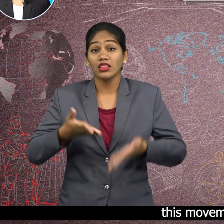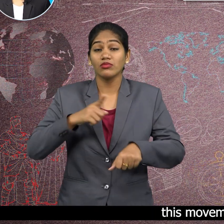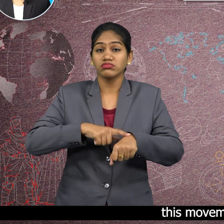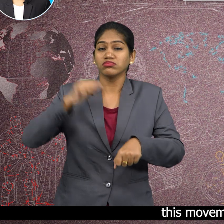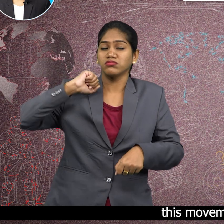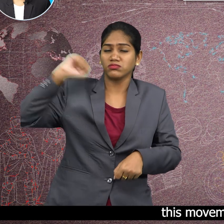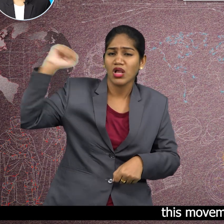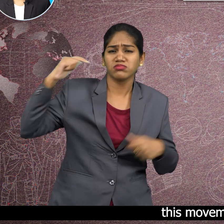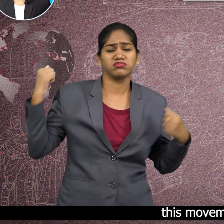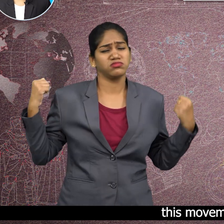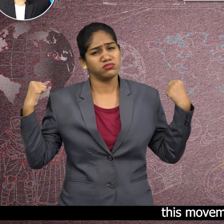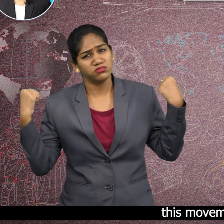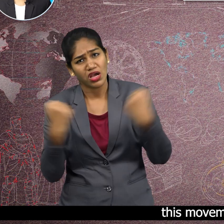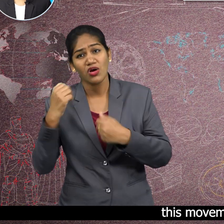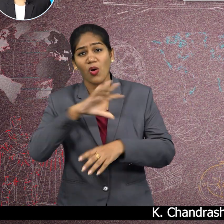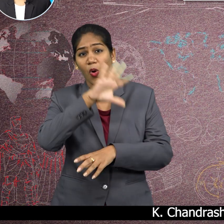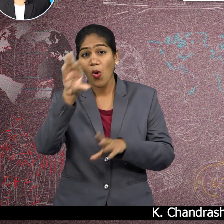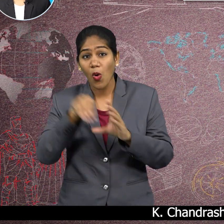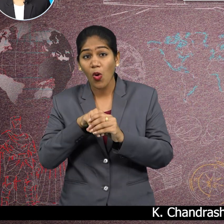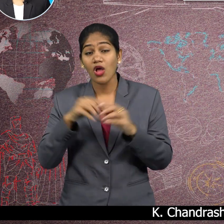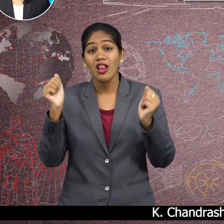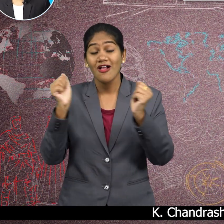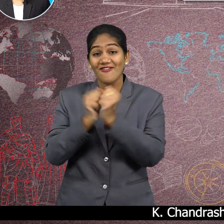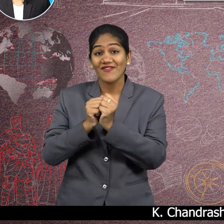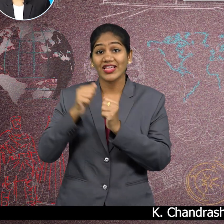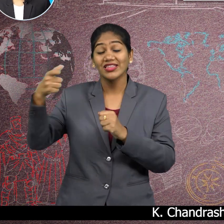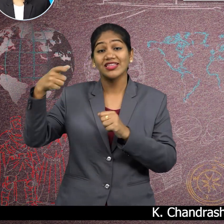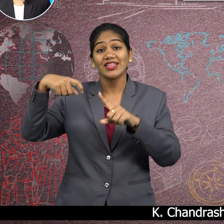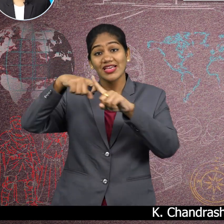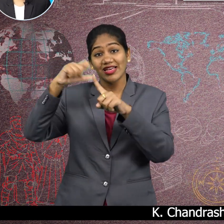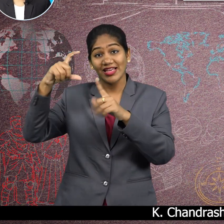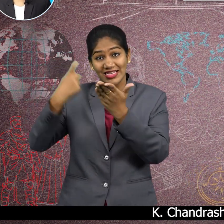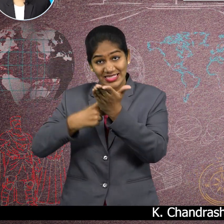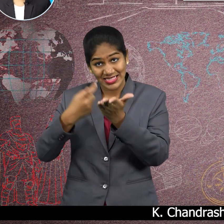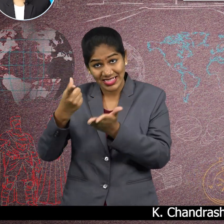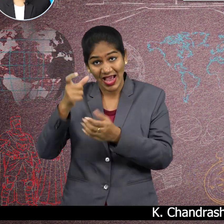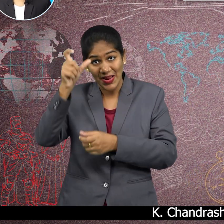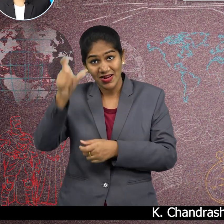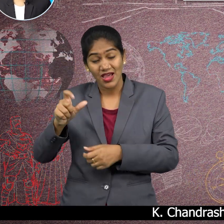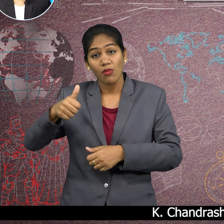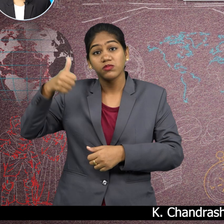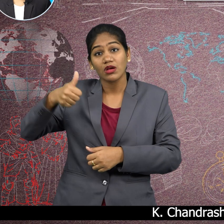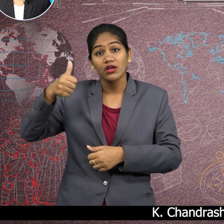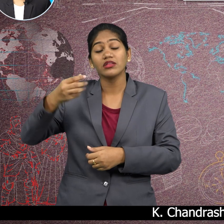This movement, along with K. Chandrasekhar Rao's fast,